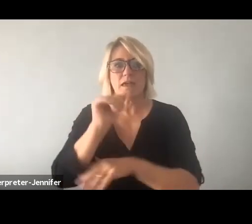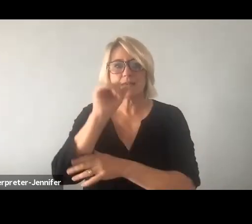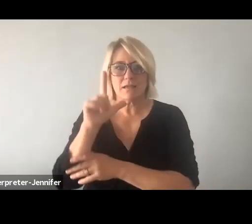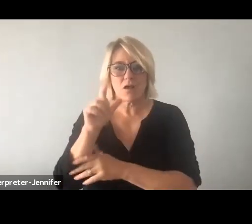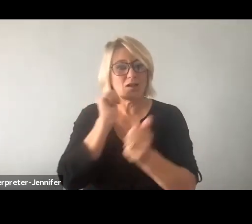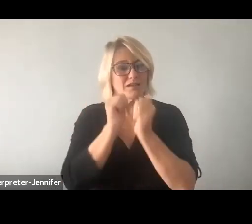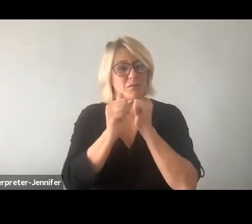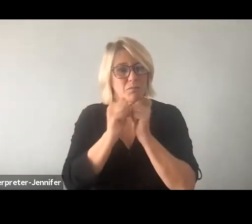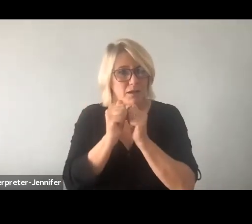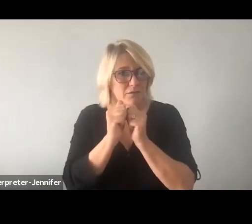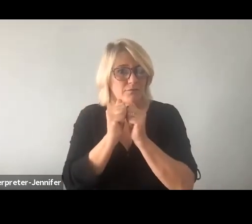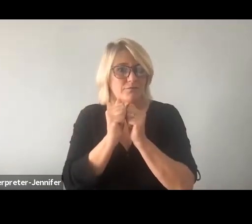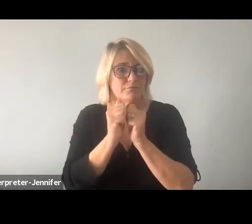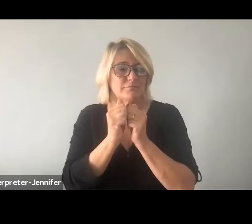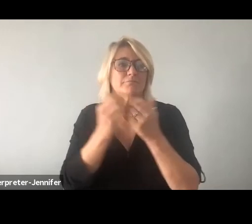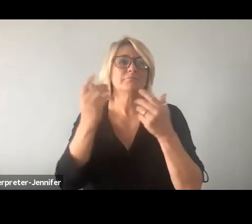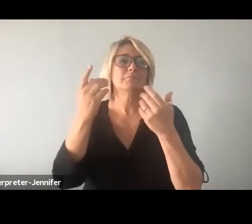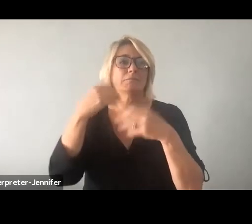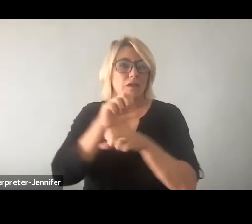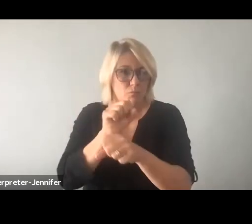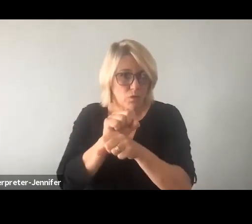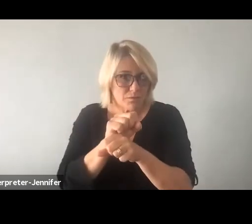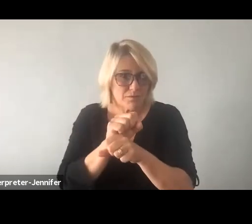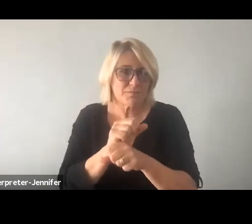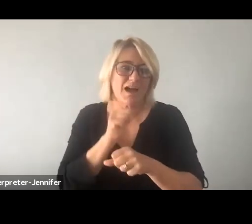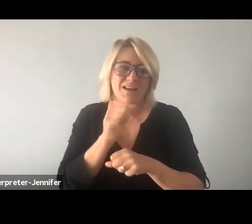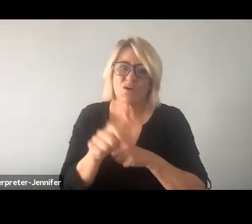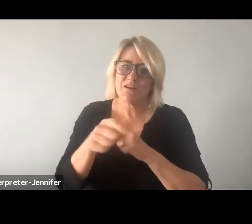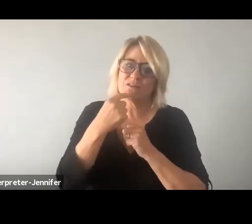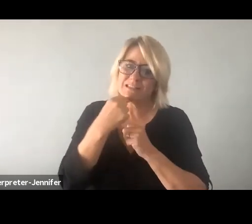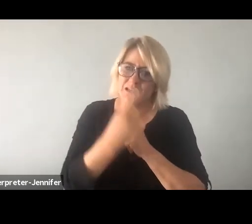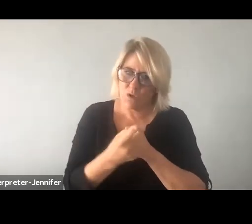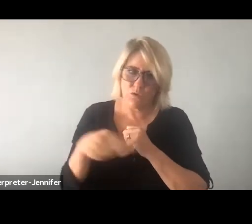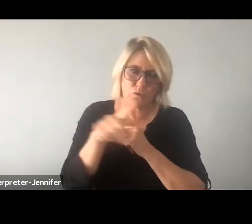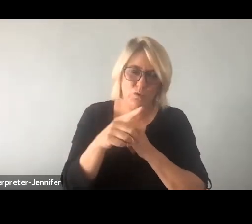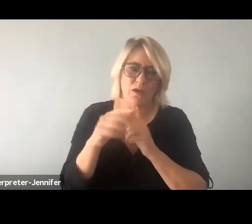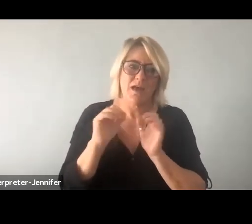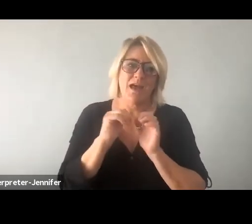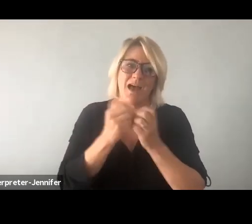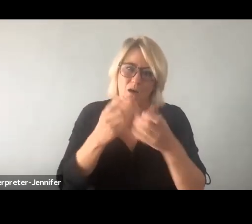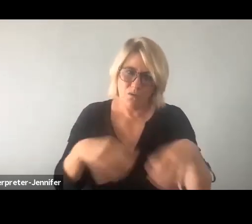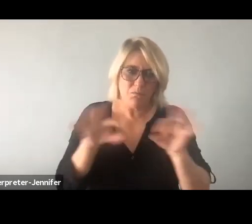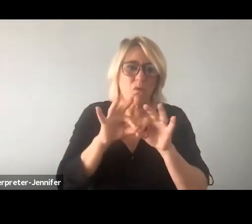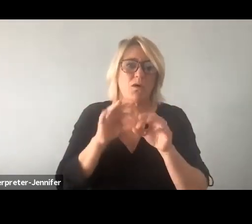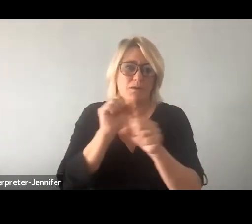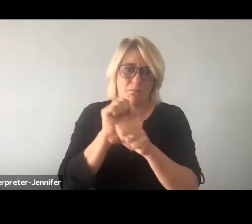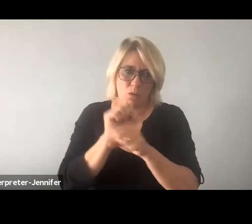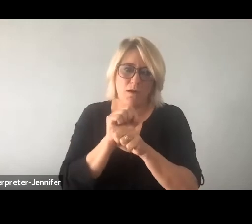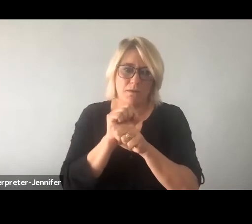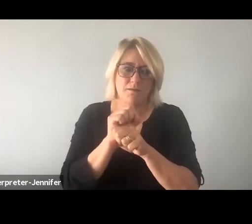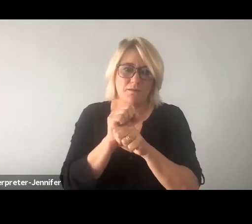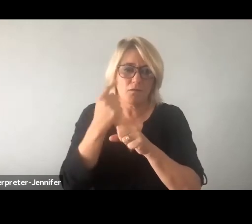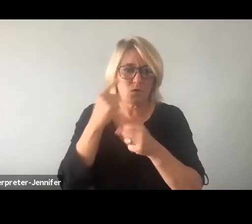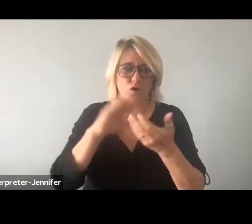competitive integrated employment. I know I don't have to say to all of y'all how crucial employment is to